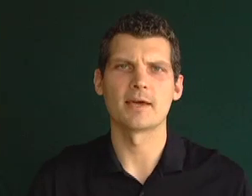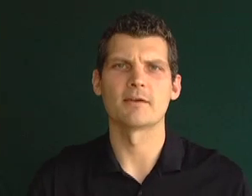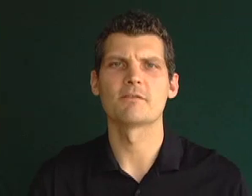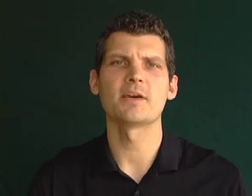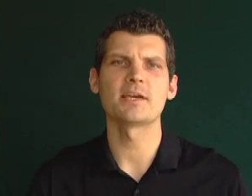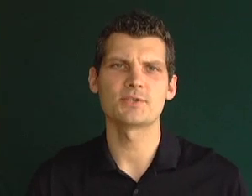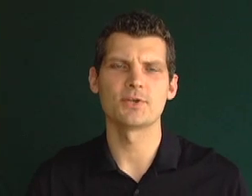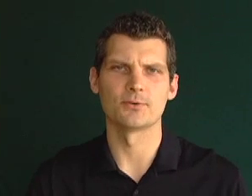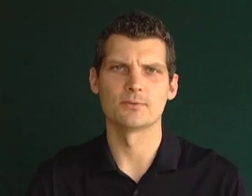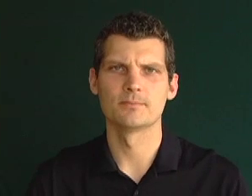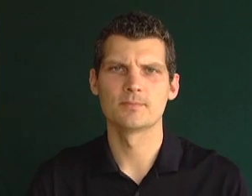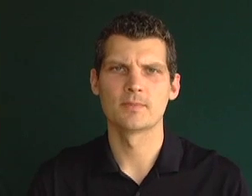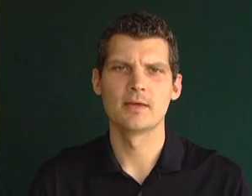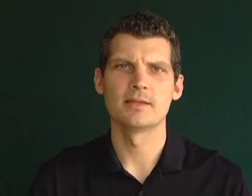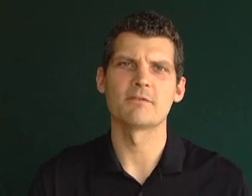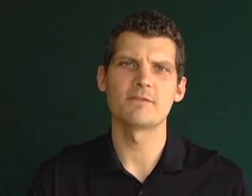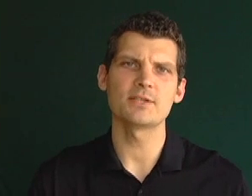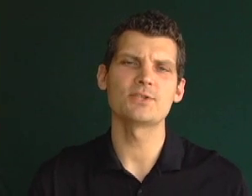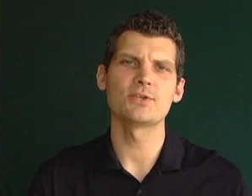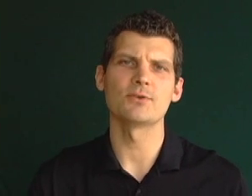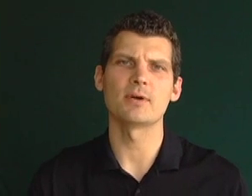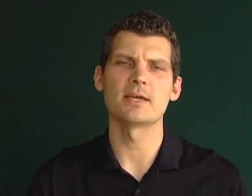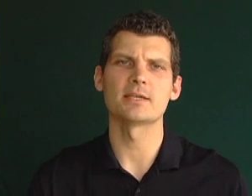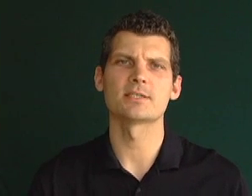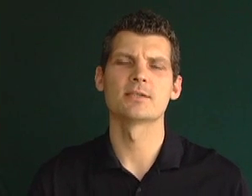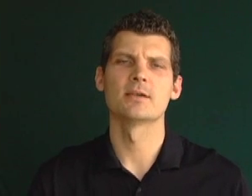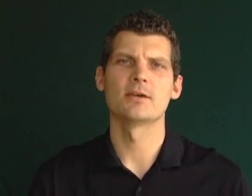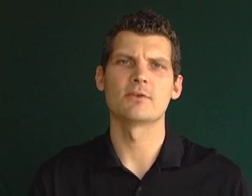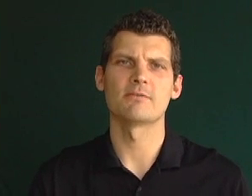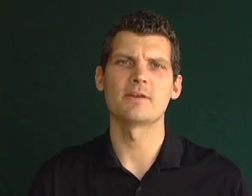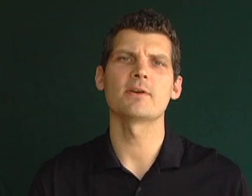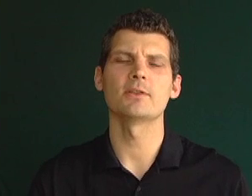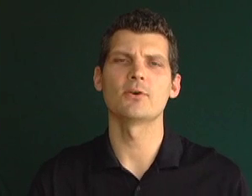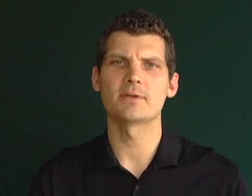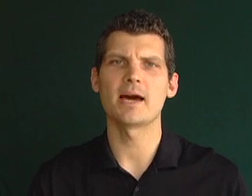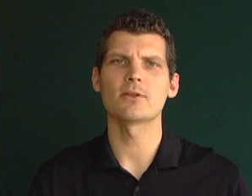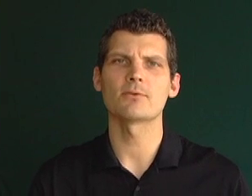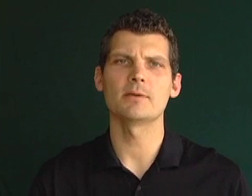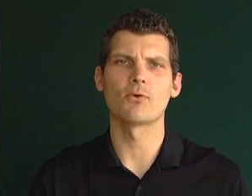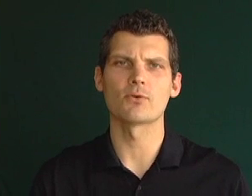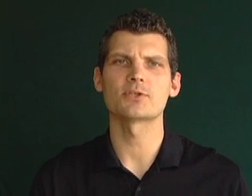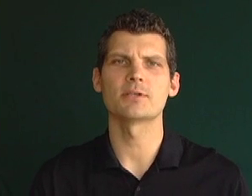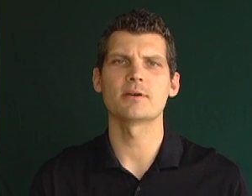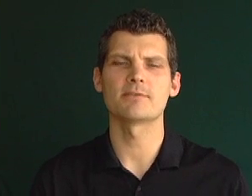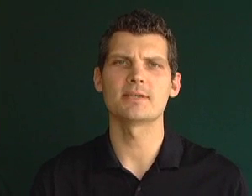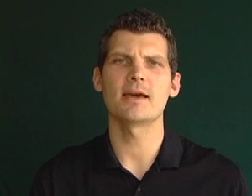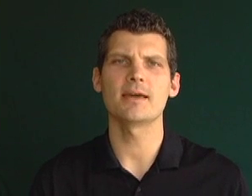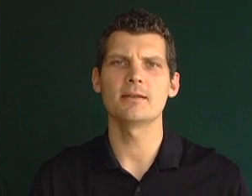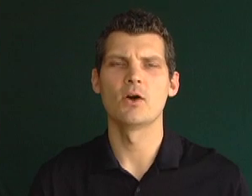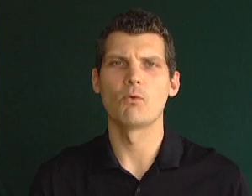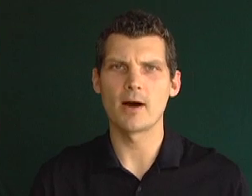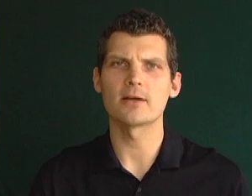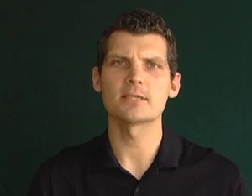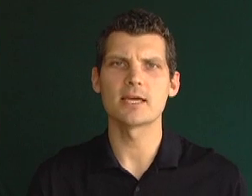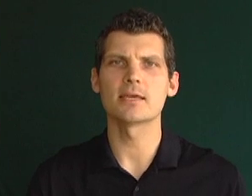Okay, phase 2. Now phase 2 is your very low calorie portion of the diet while taking